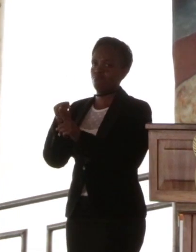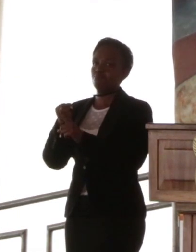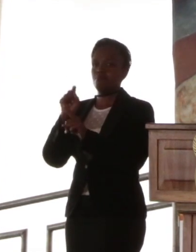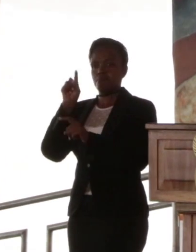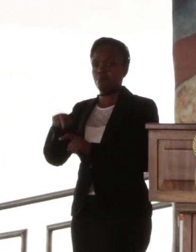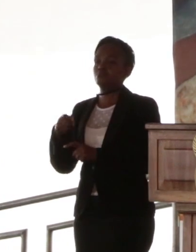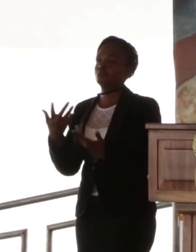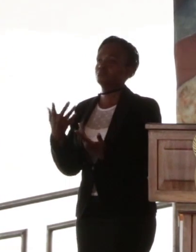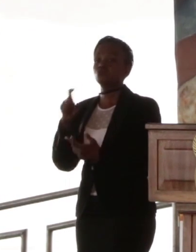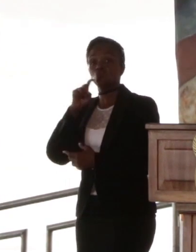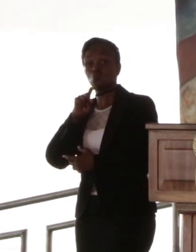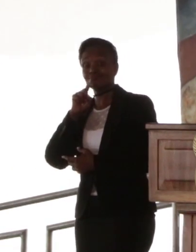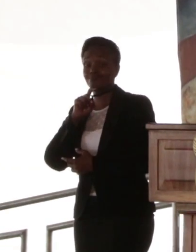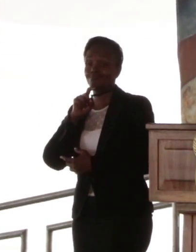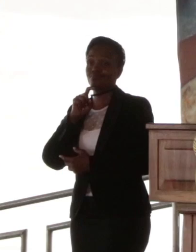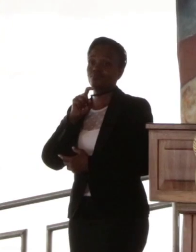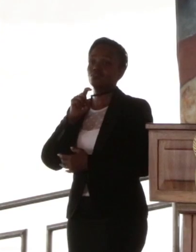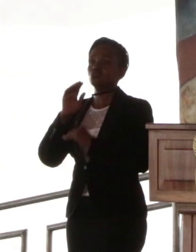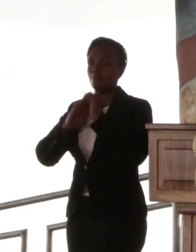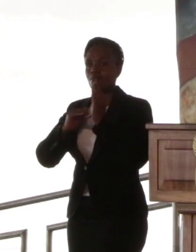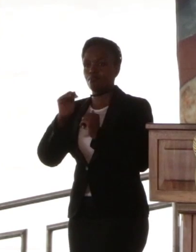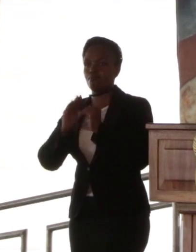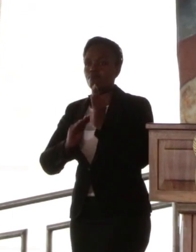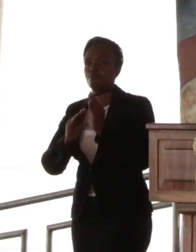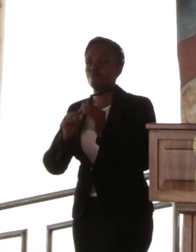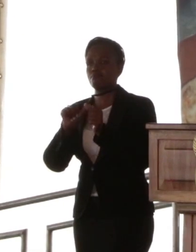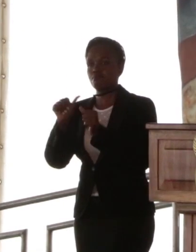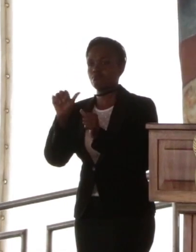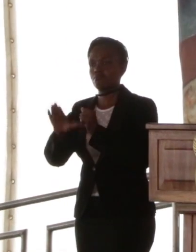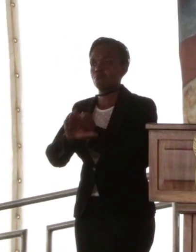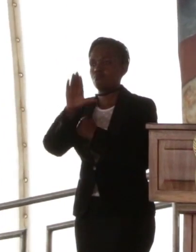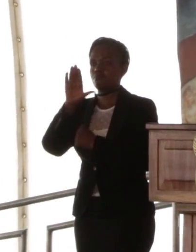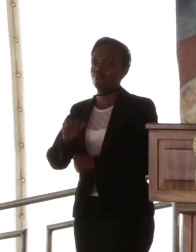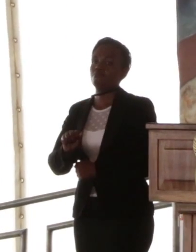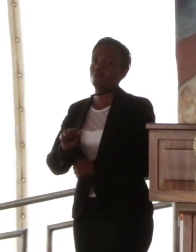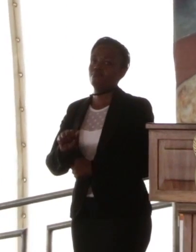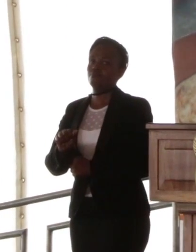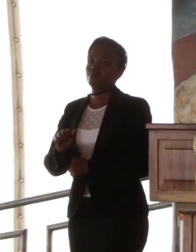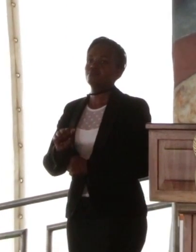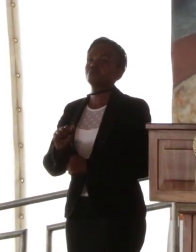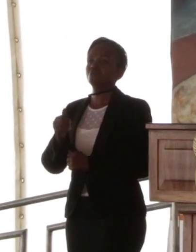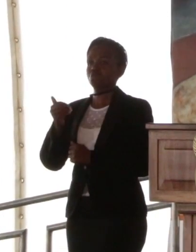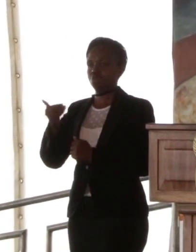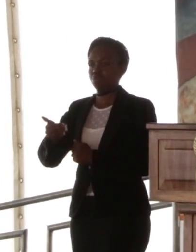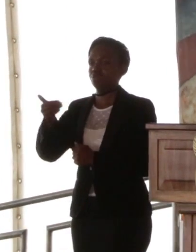heritage and use it to build a better South Africa each day.